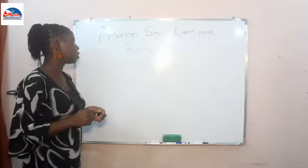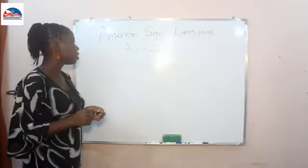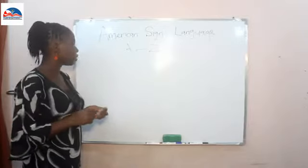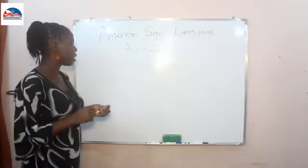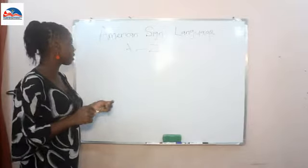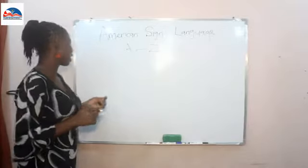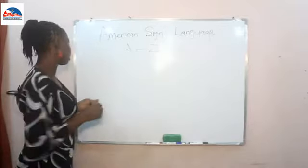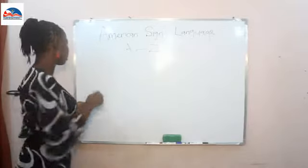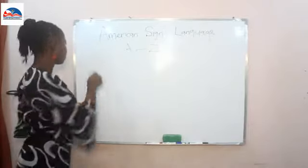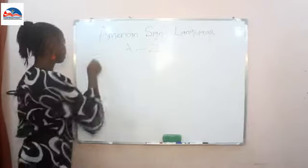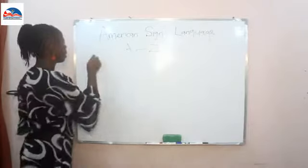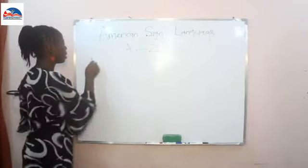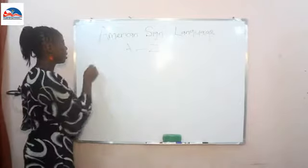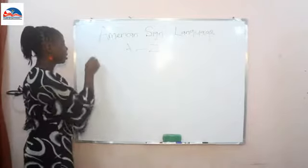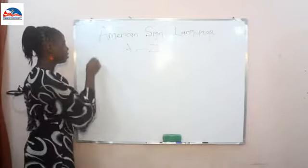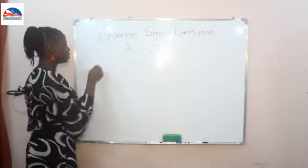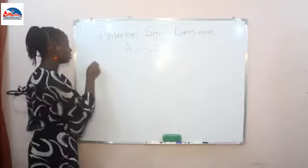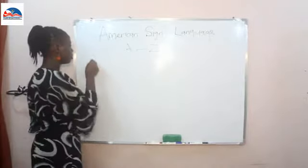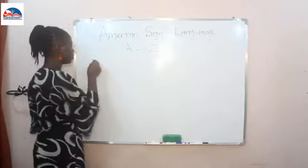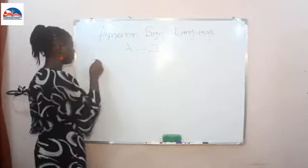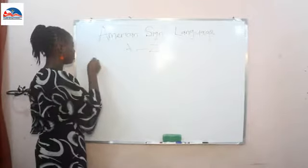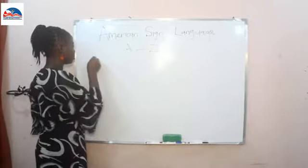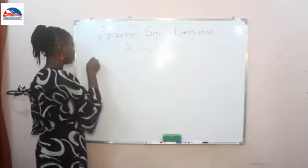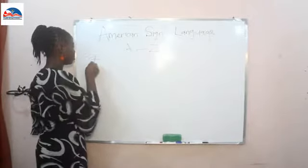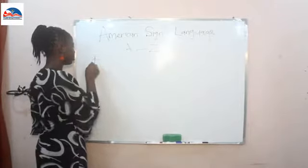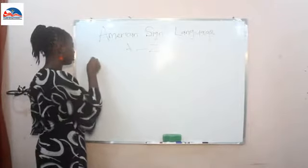So let's start A.